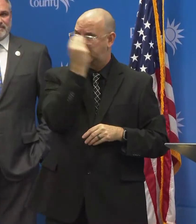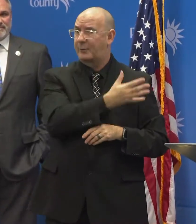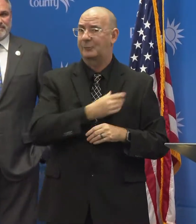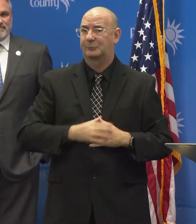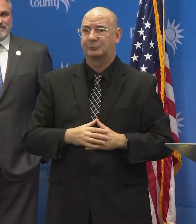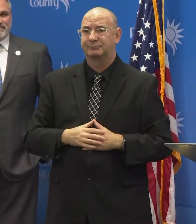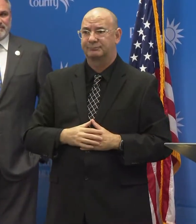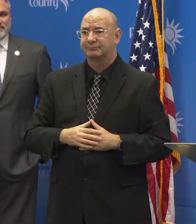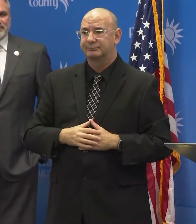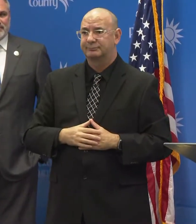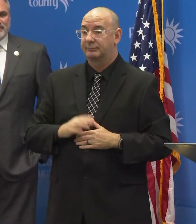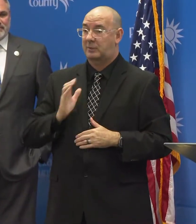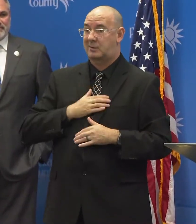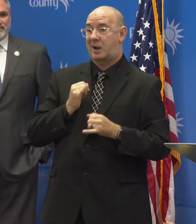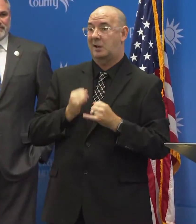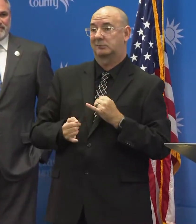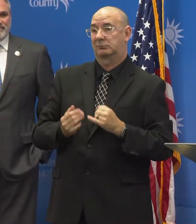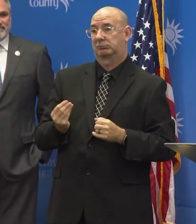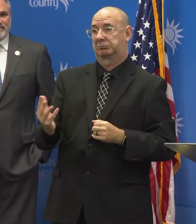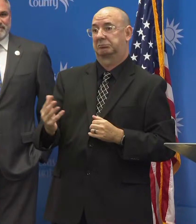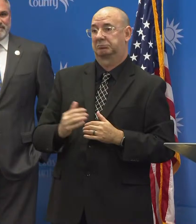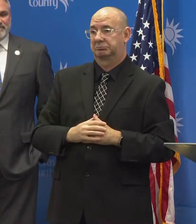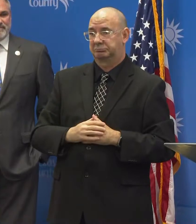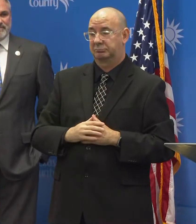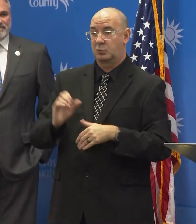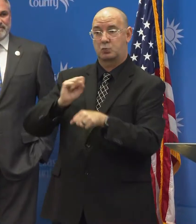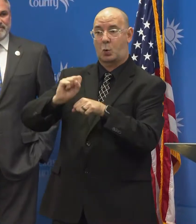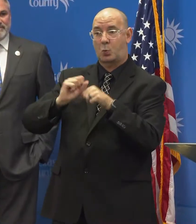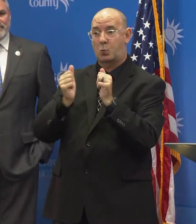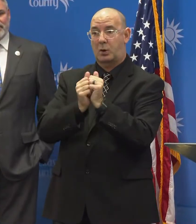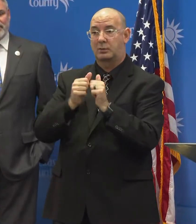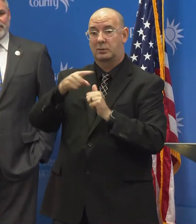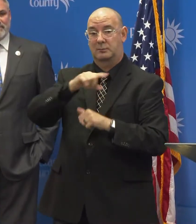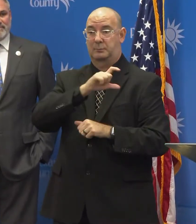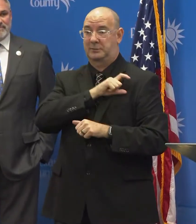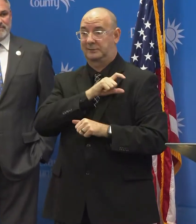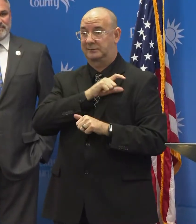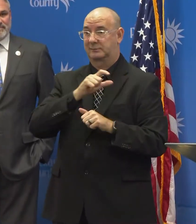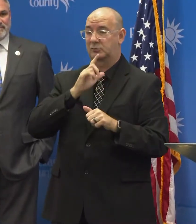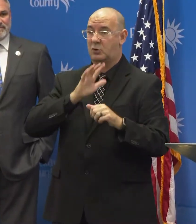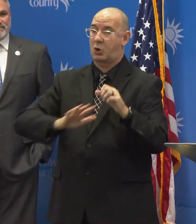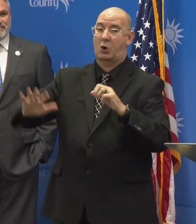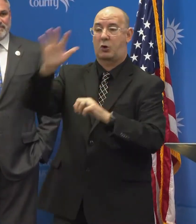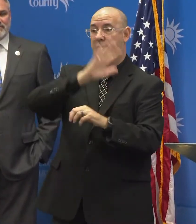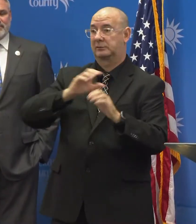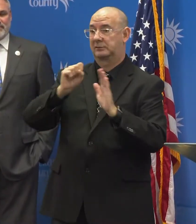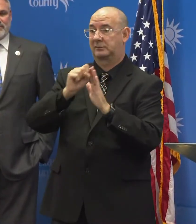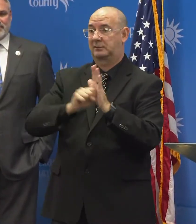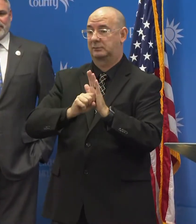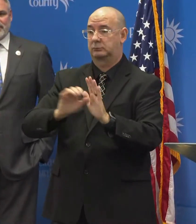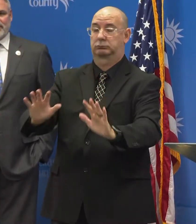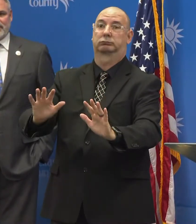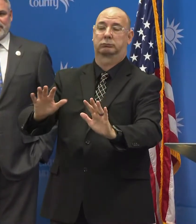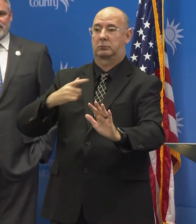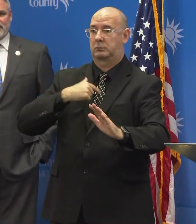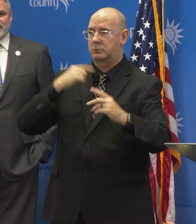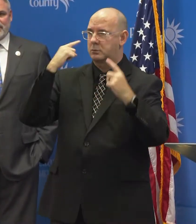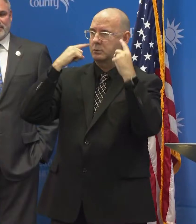say, working with law enforcement around this state, I cannot tell you the harrowing stories I have heard